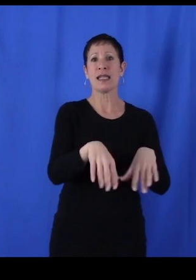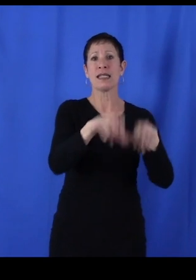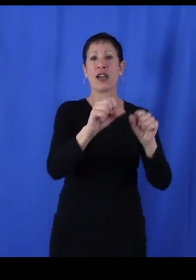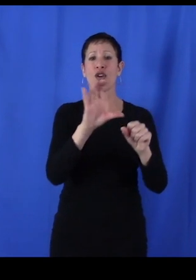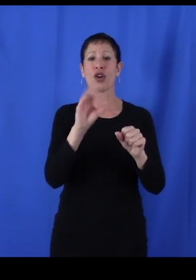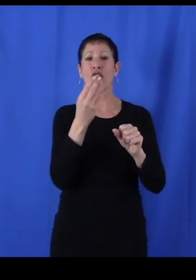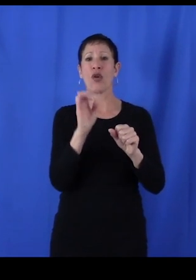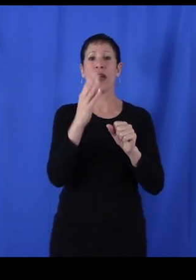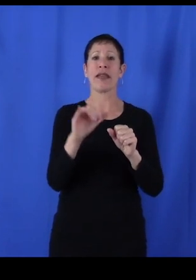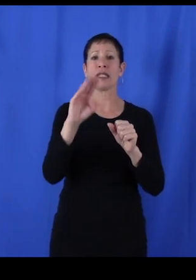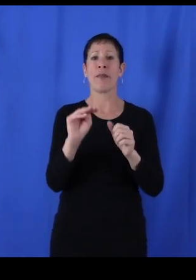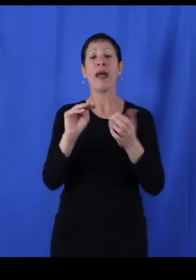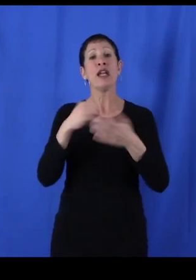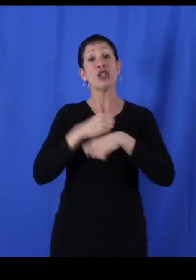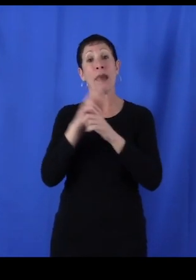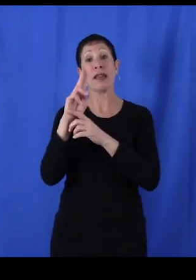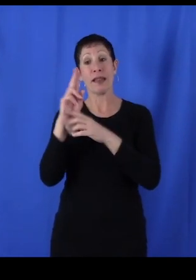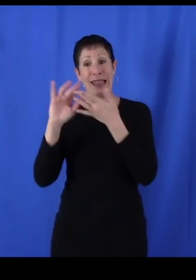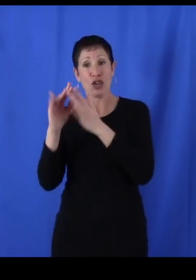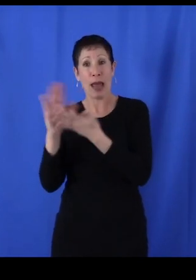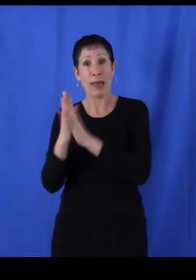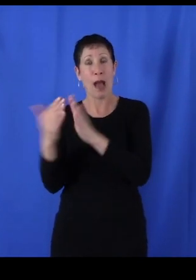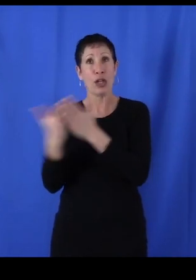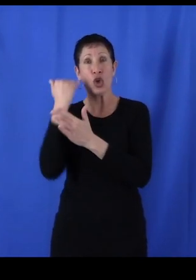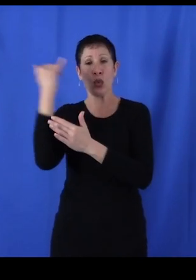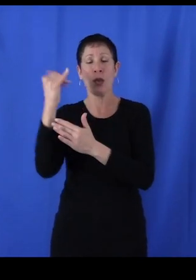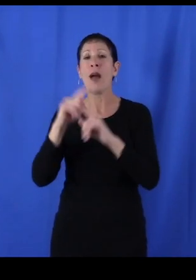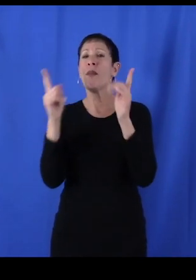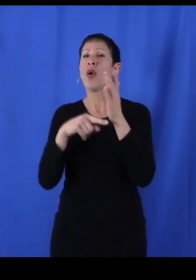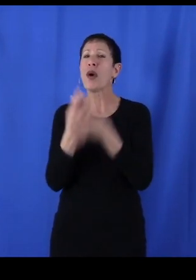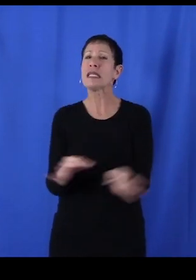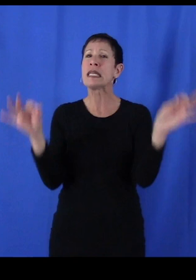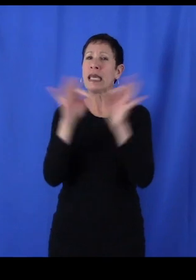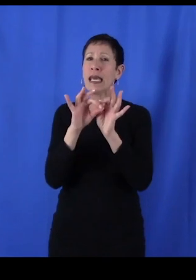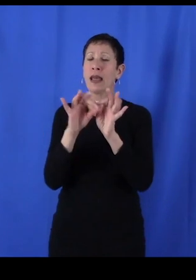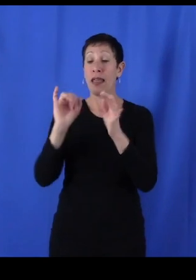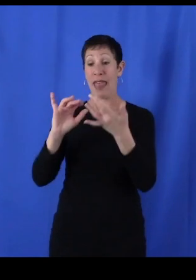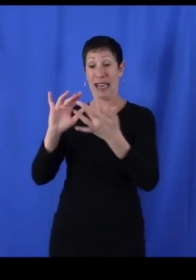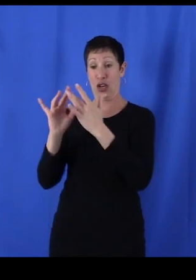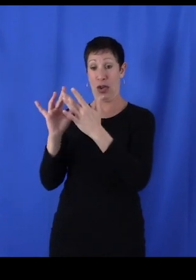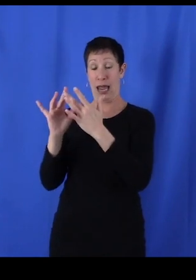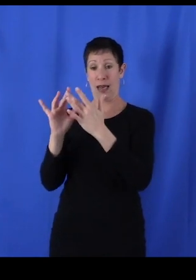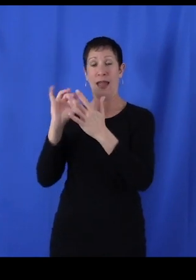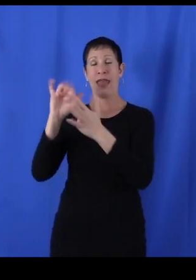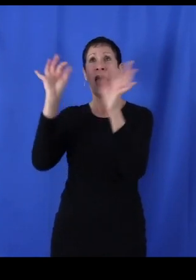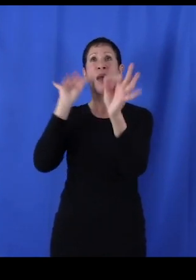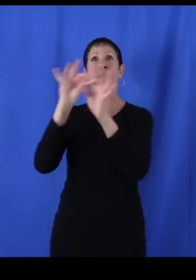Now, what's key is that this internet, this utopia, didn't come after business